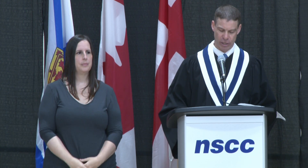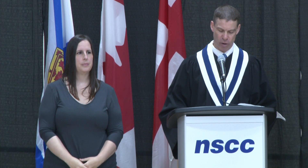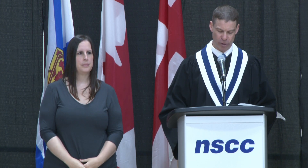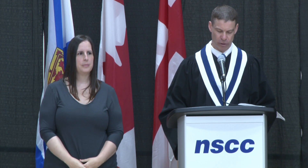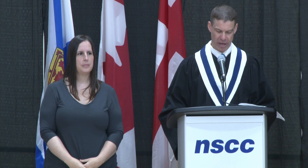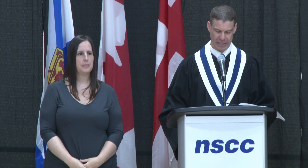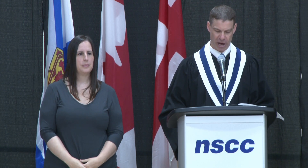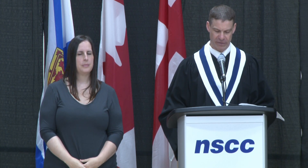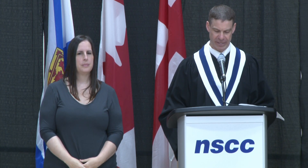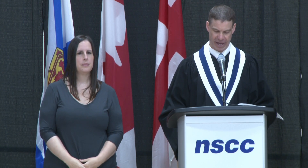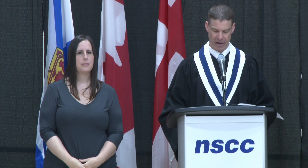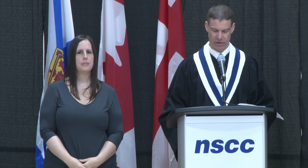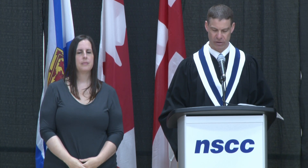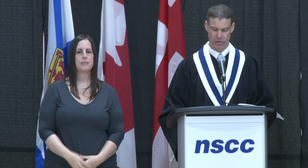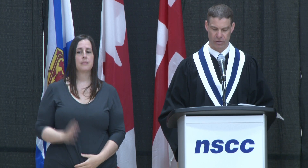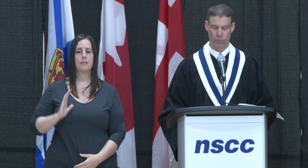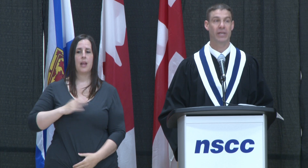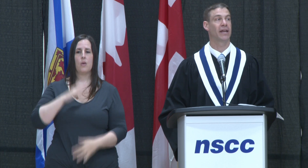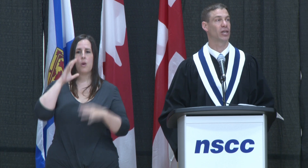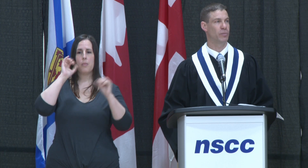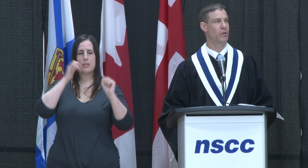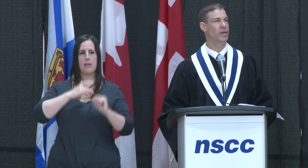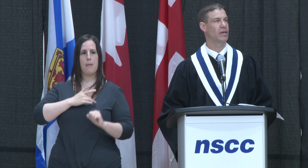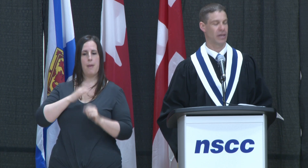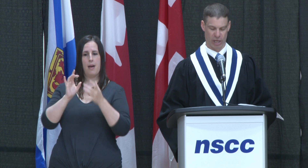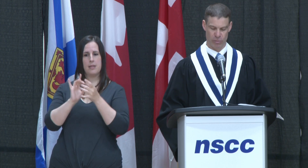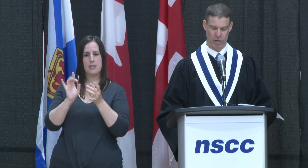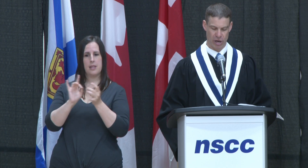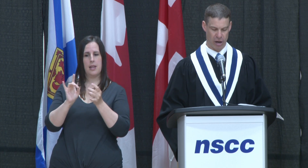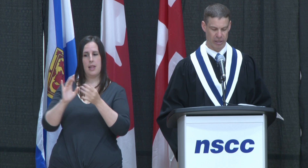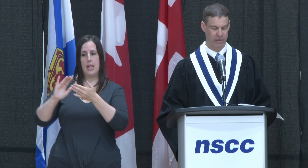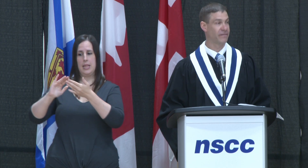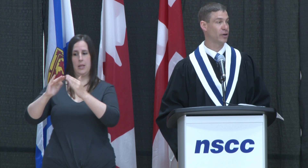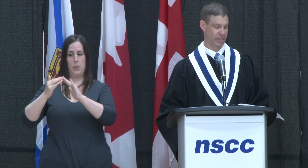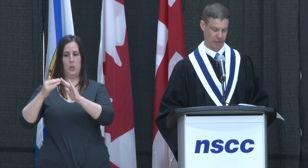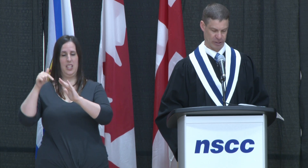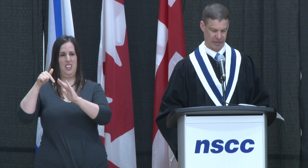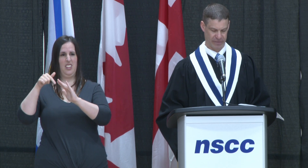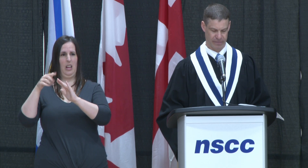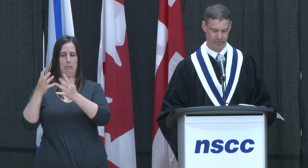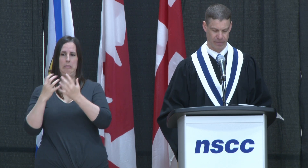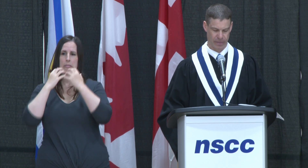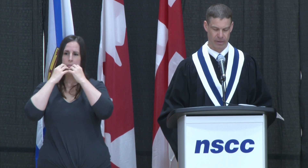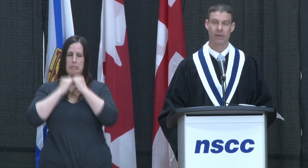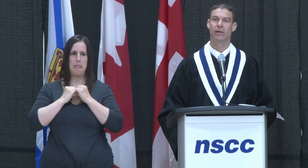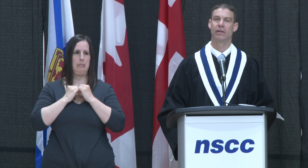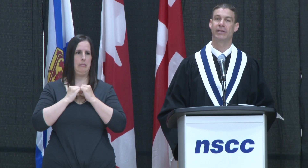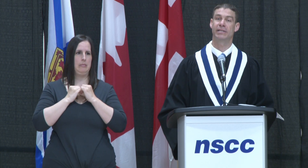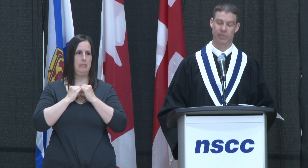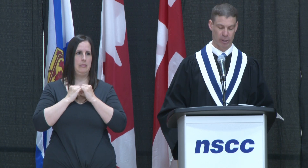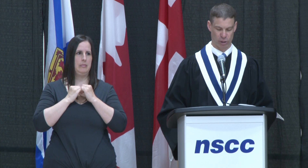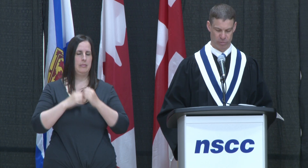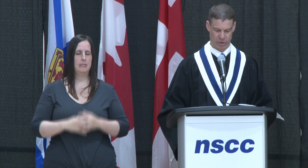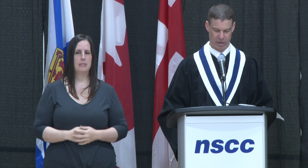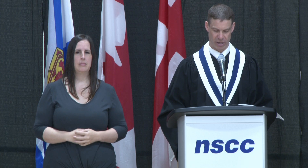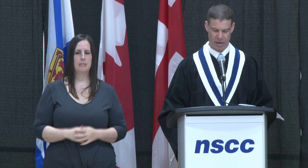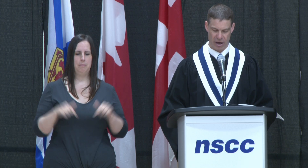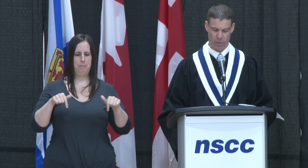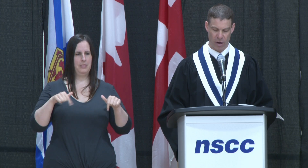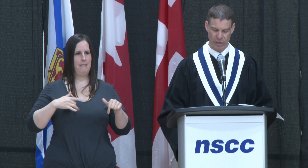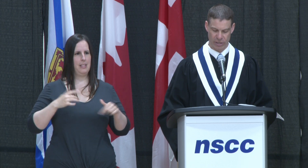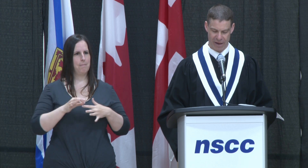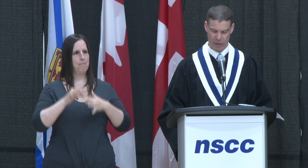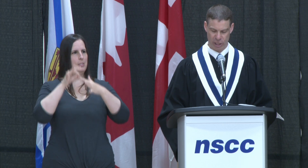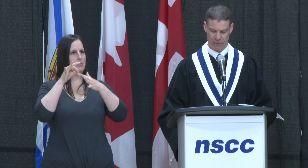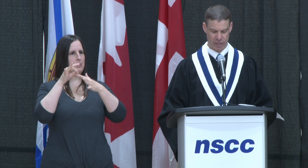As our president, Don Bureau, has often said, we take the community and community college very seriously. This is a special community,